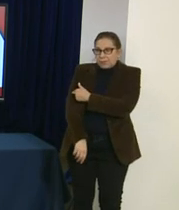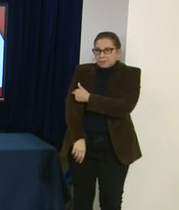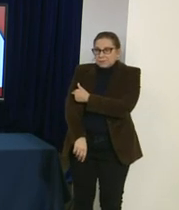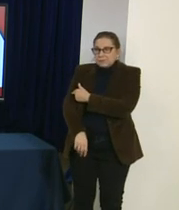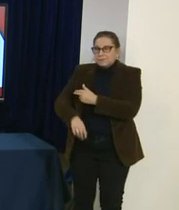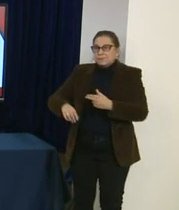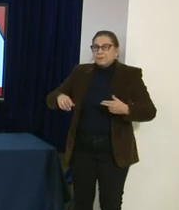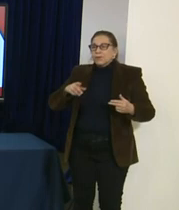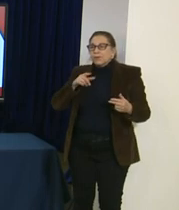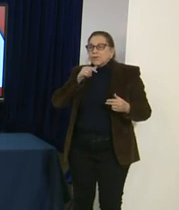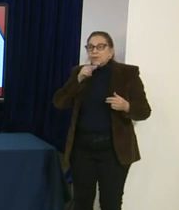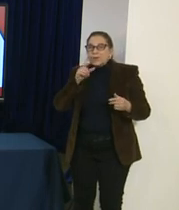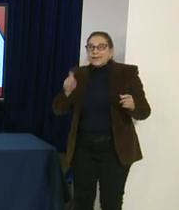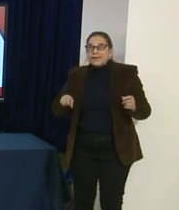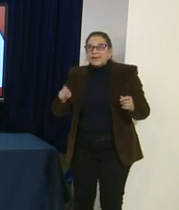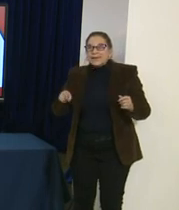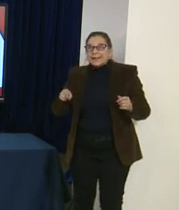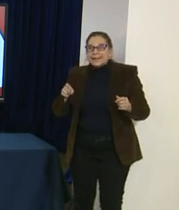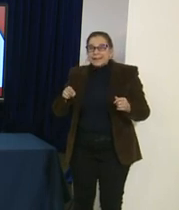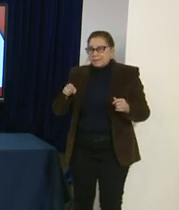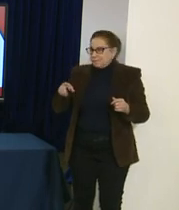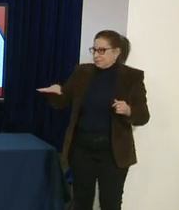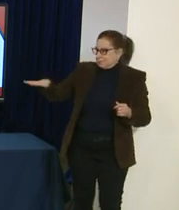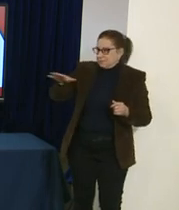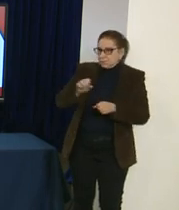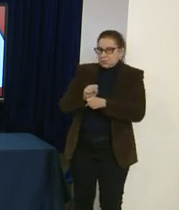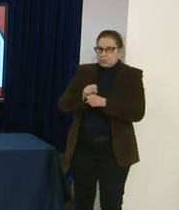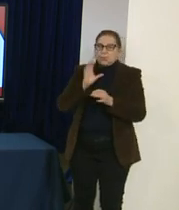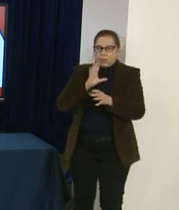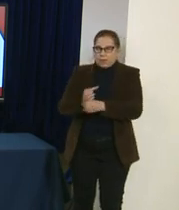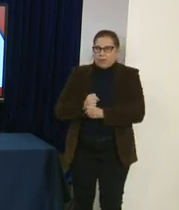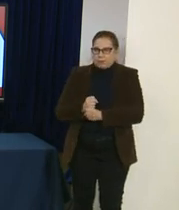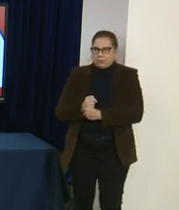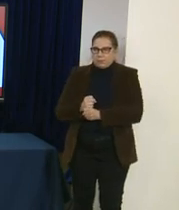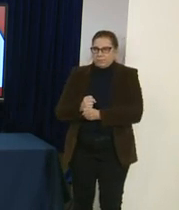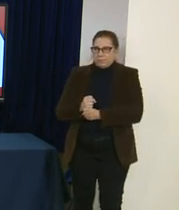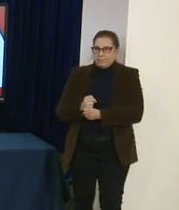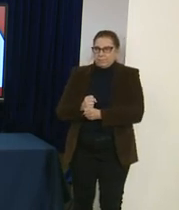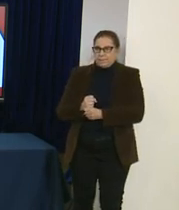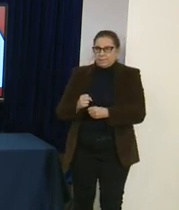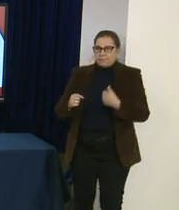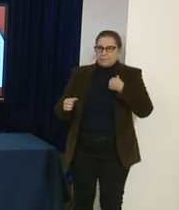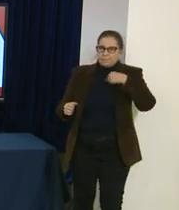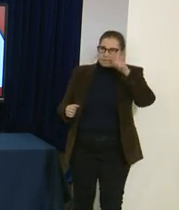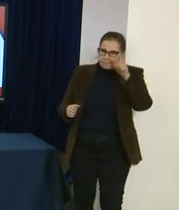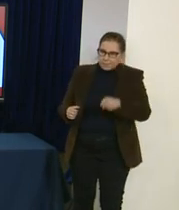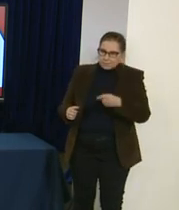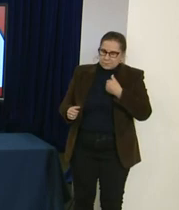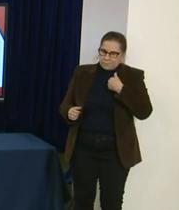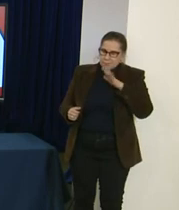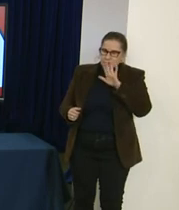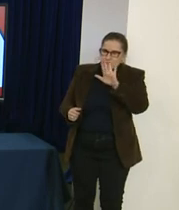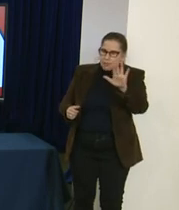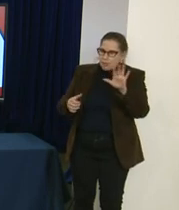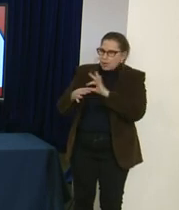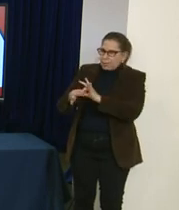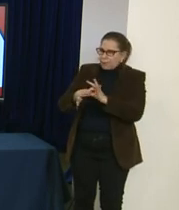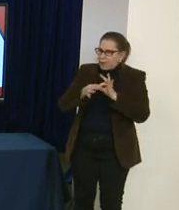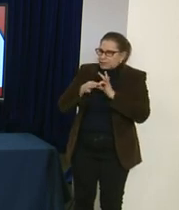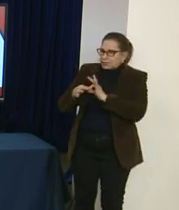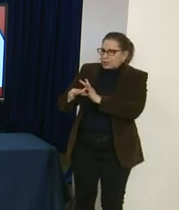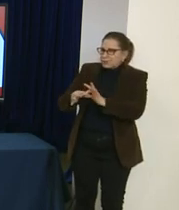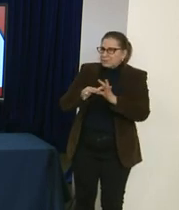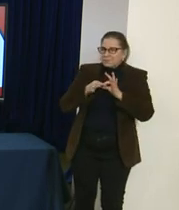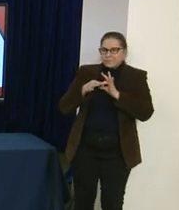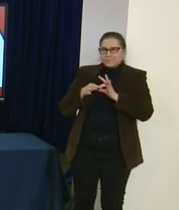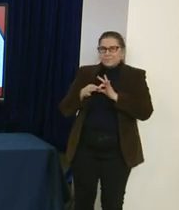it. This, of course, requires everyone's cooperation. The virus doesn't discriminate. Regardless of age, race, and